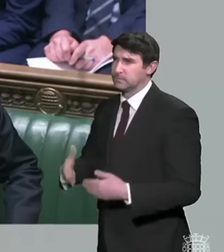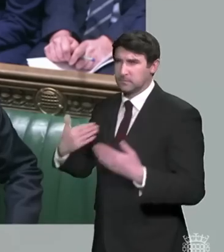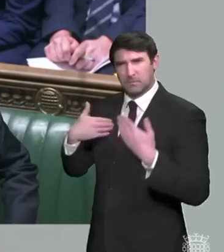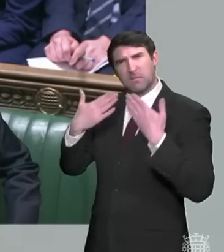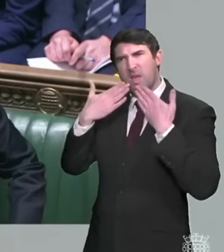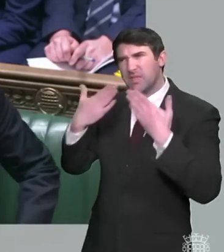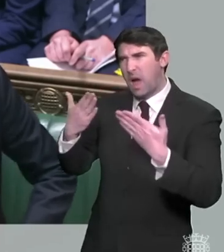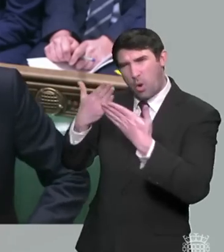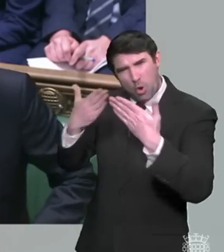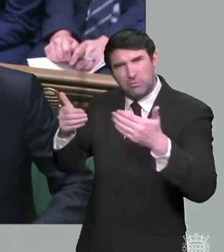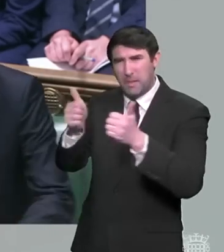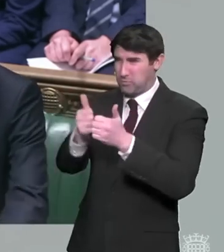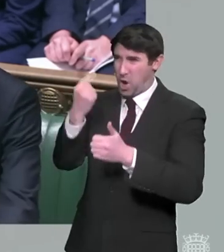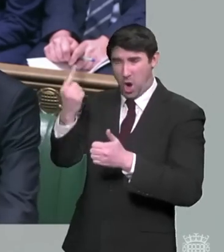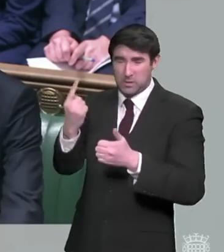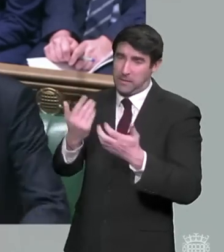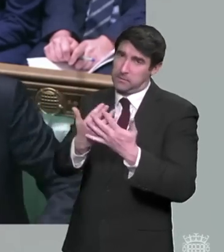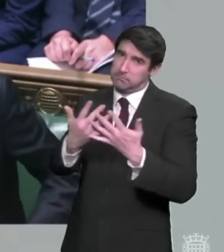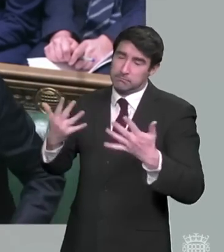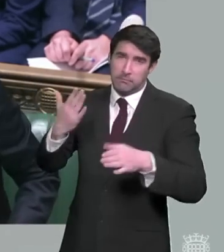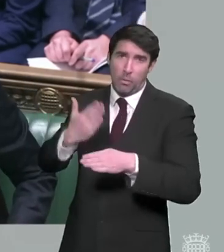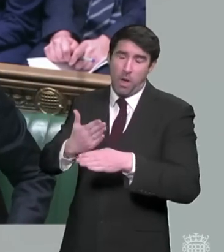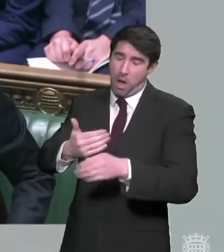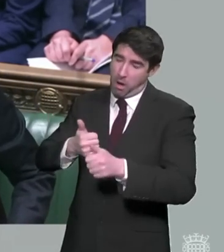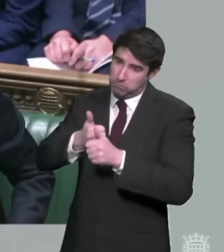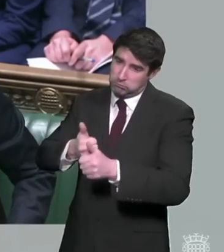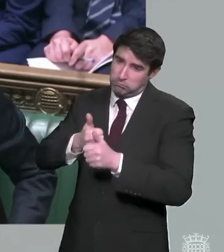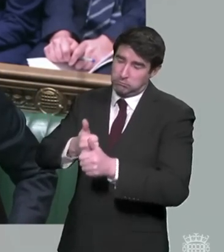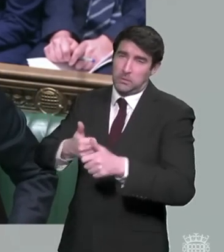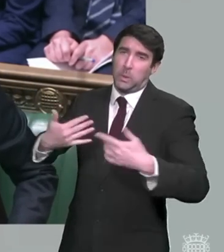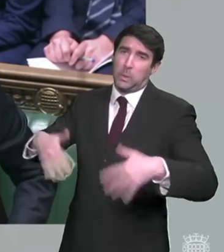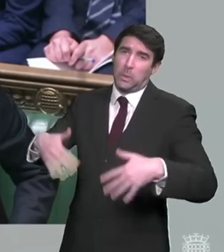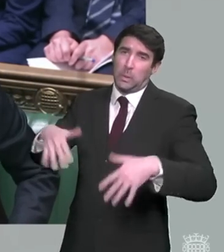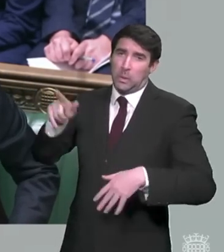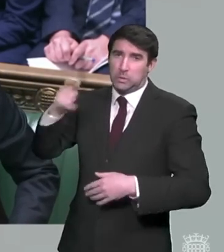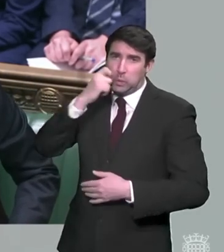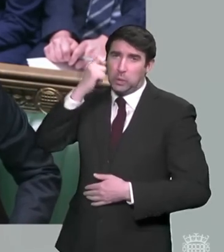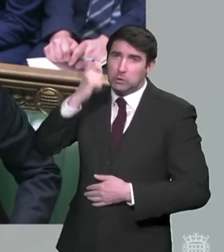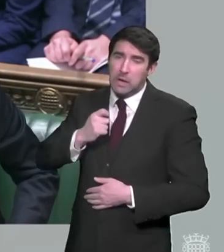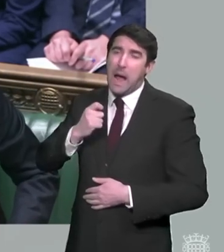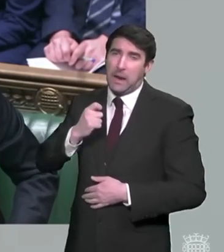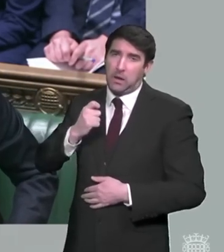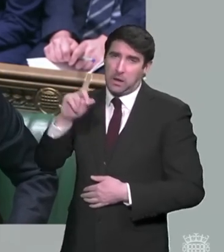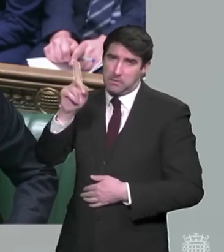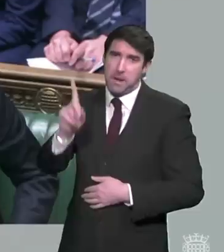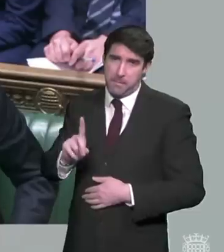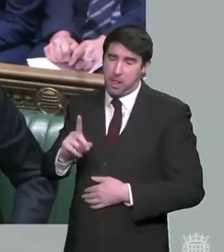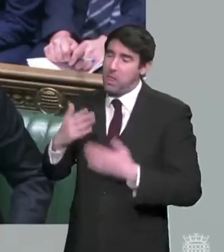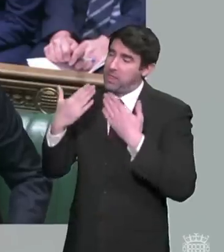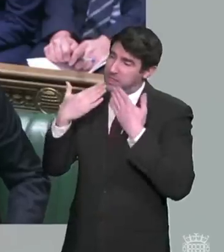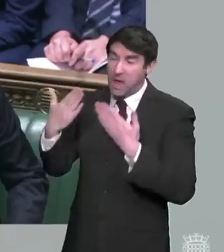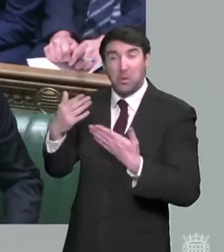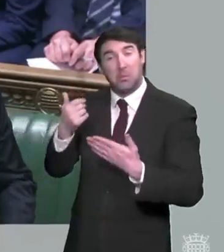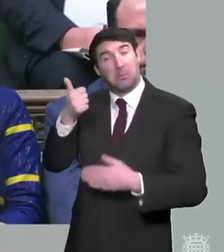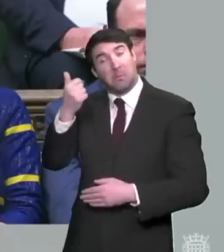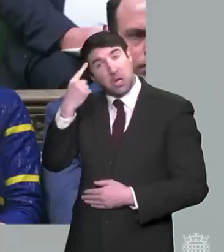the work that she has done in her previous roles to ensure that we provide appropriate support to those in Ukraine. I thank her very much for her suggestion.